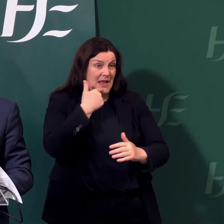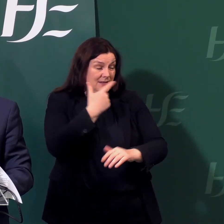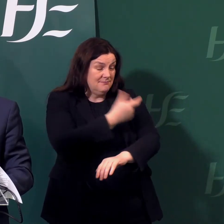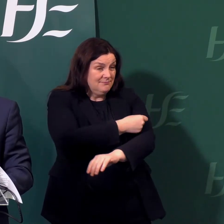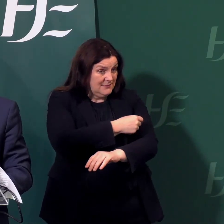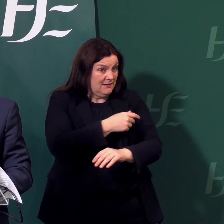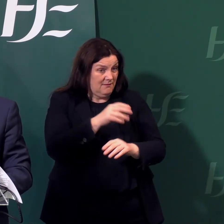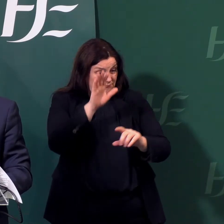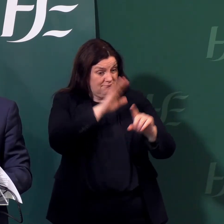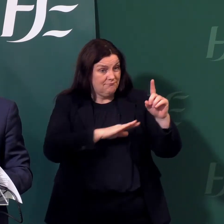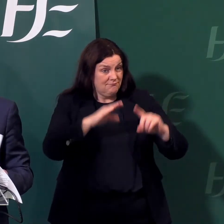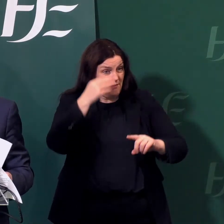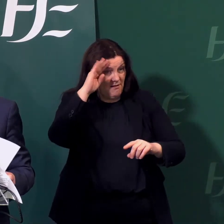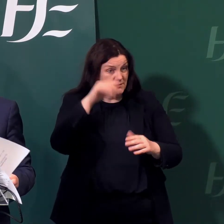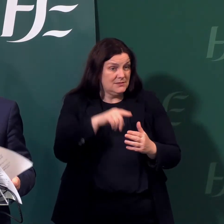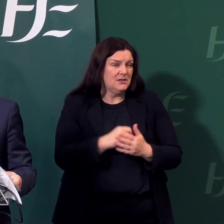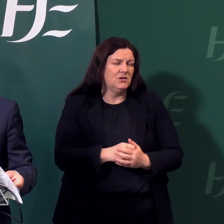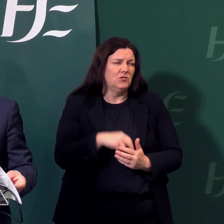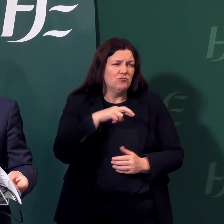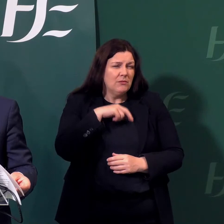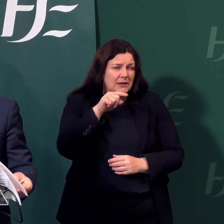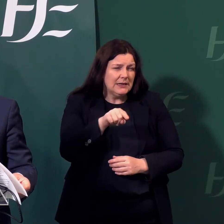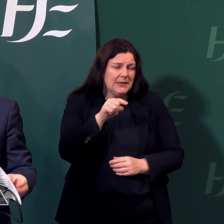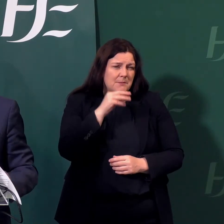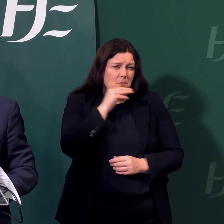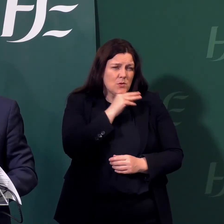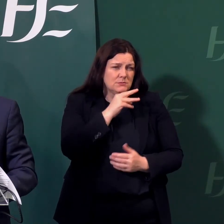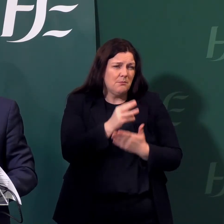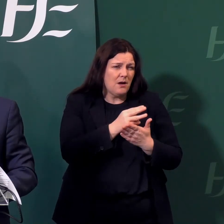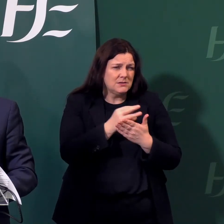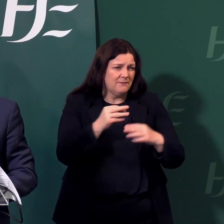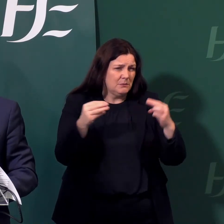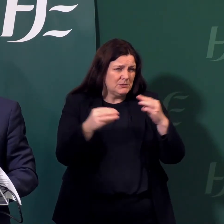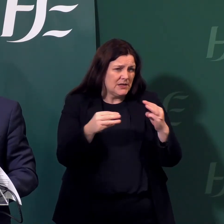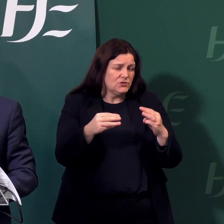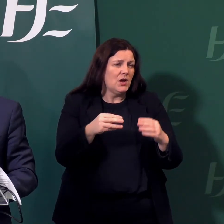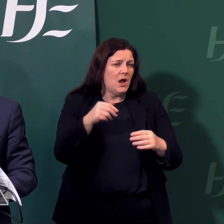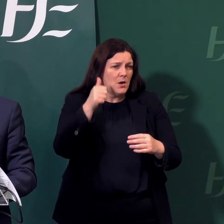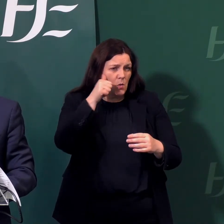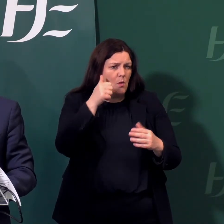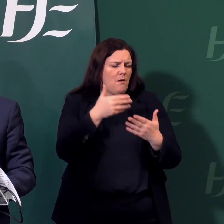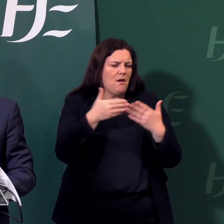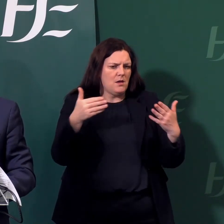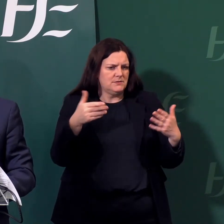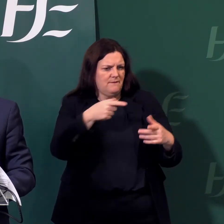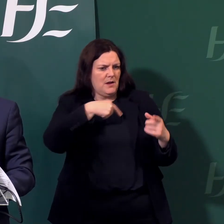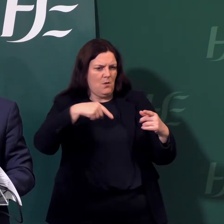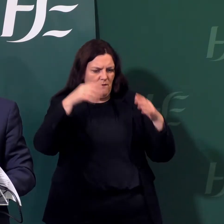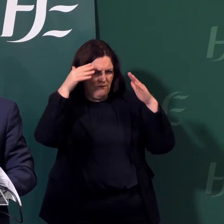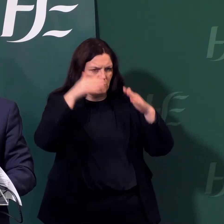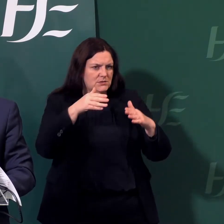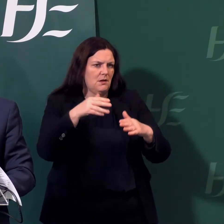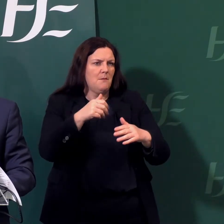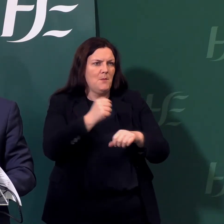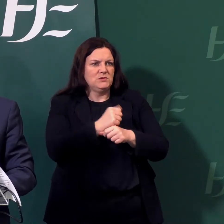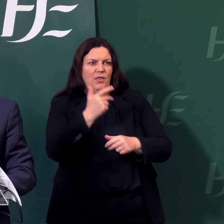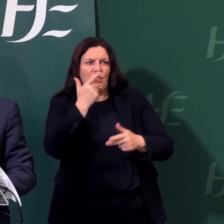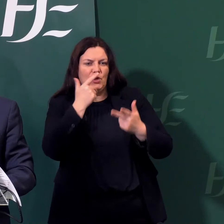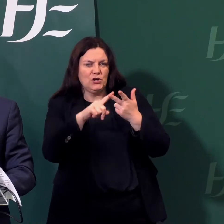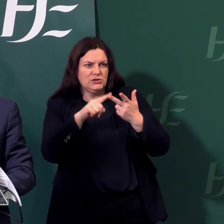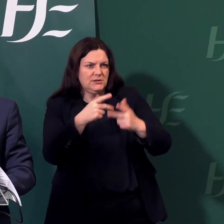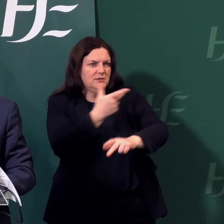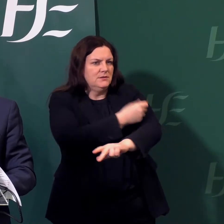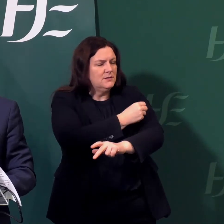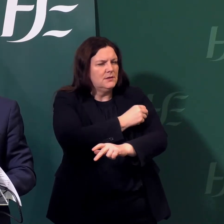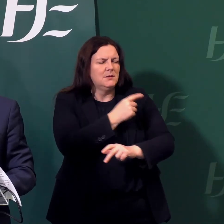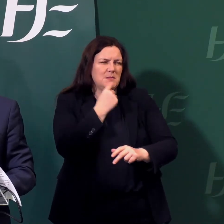population. And this is a really important part of the protection. So while a lot of our focus is certainly on boosters and third doses, it's